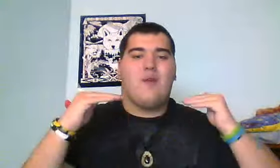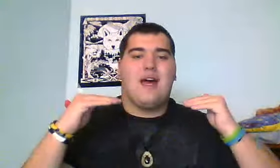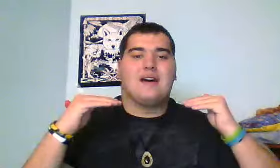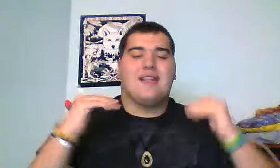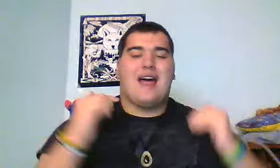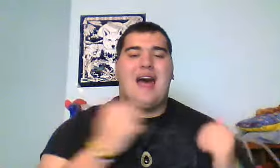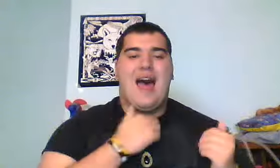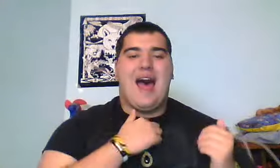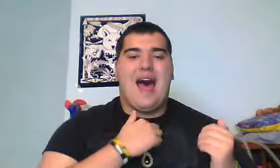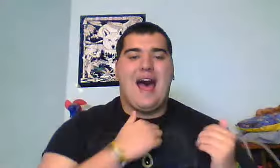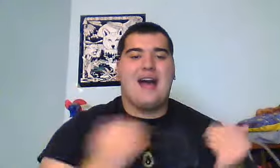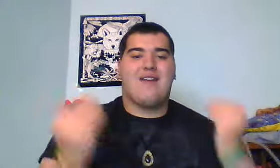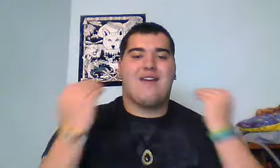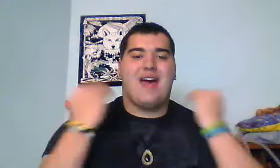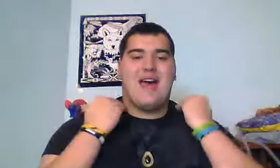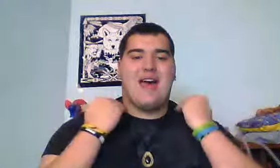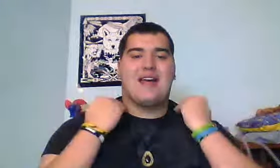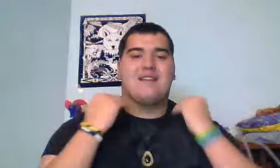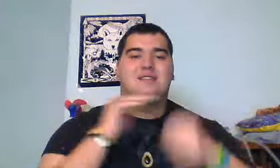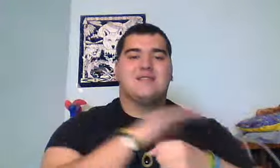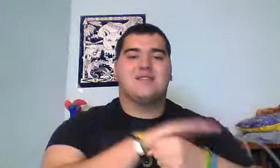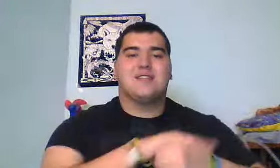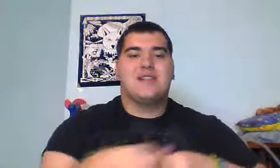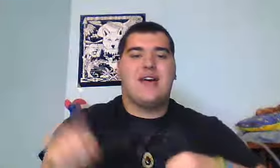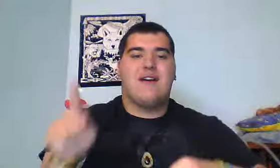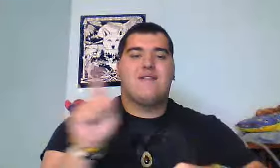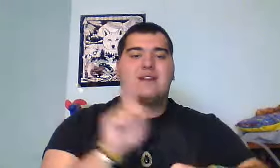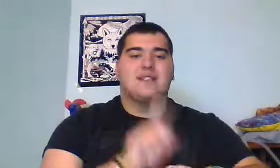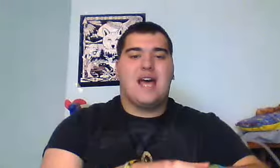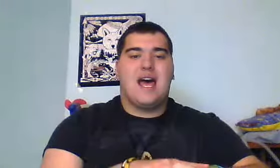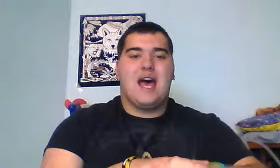Well, I've had just enough time